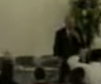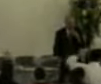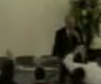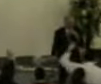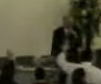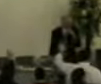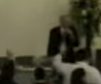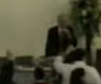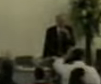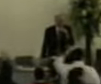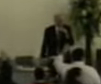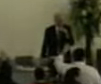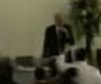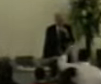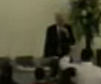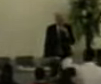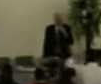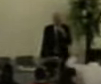Him.